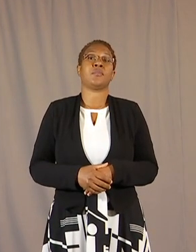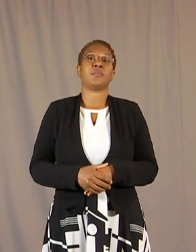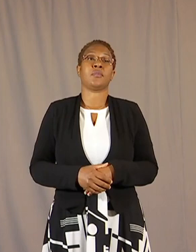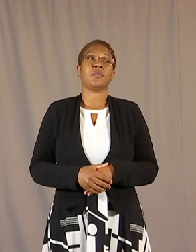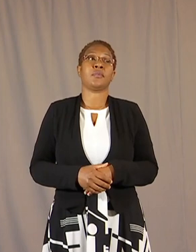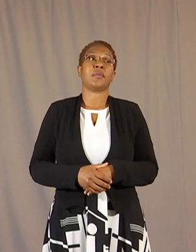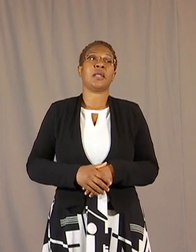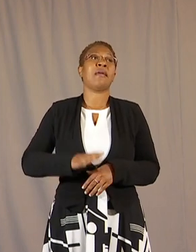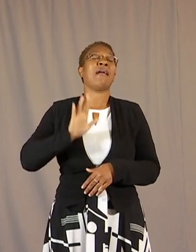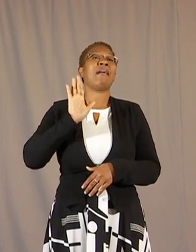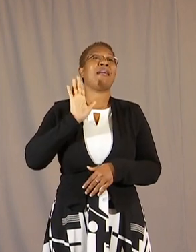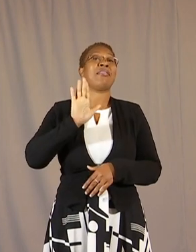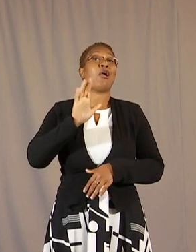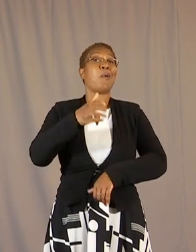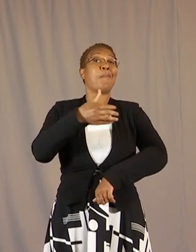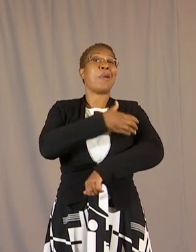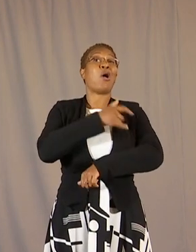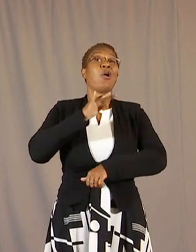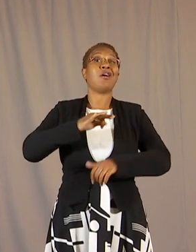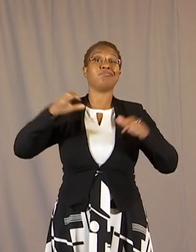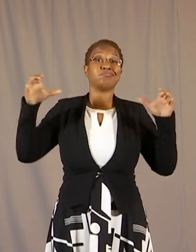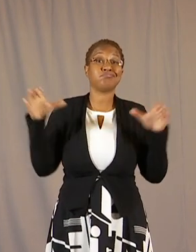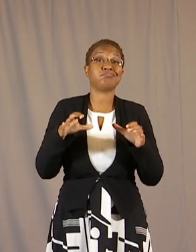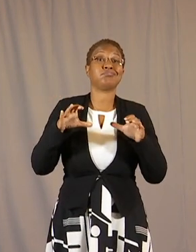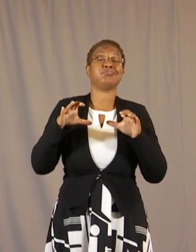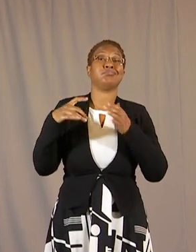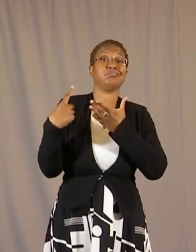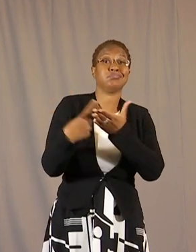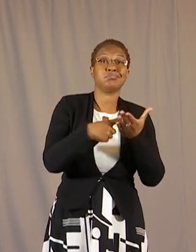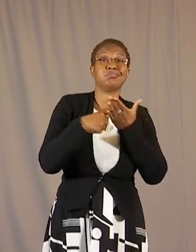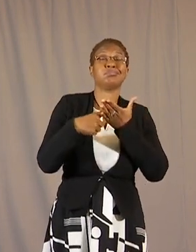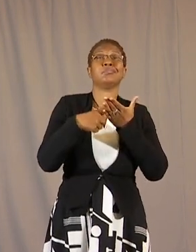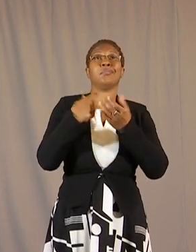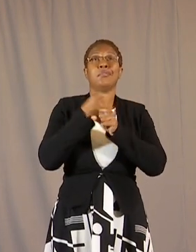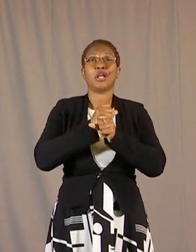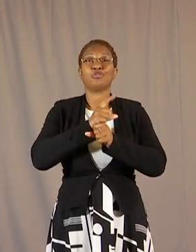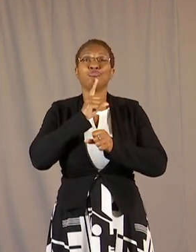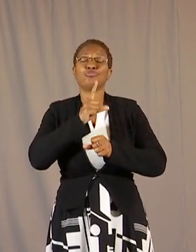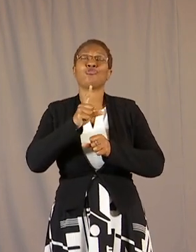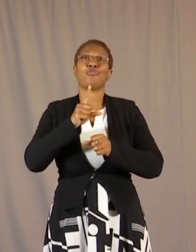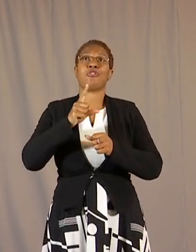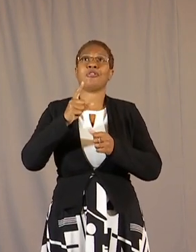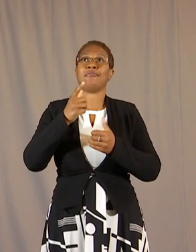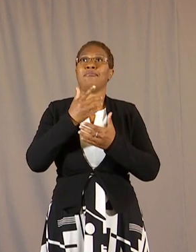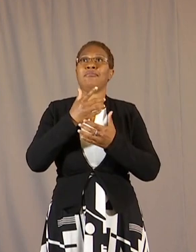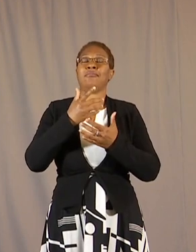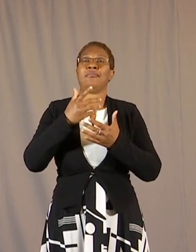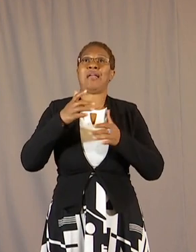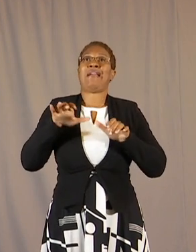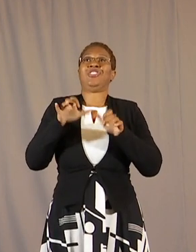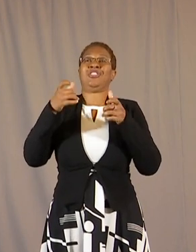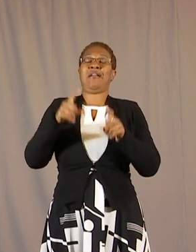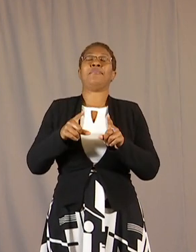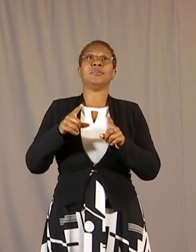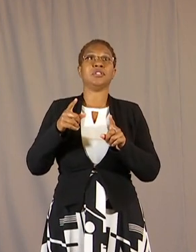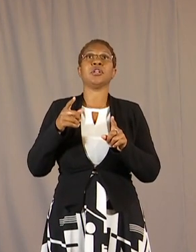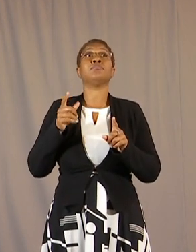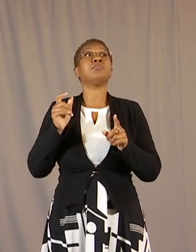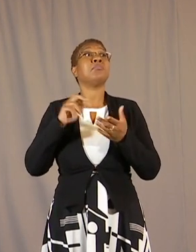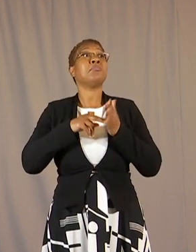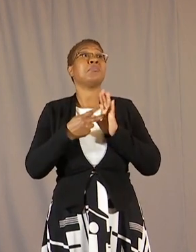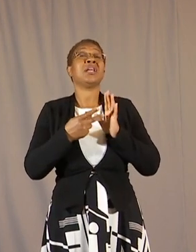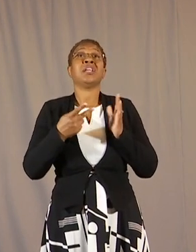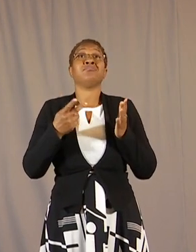power. And so you can do this, you know, everybody in this room can do this if you have